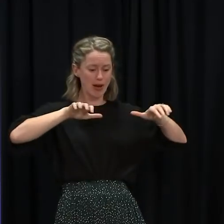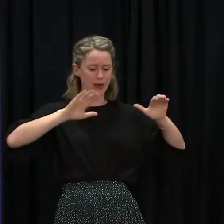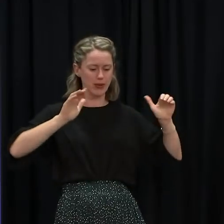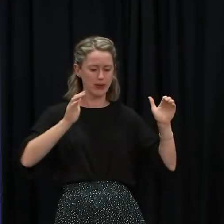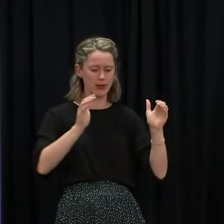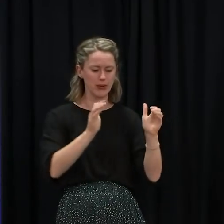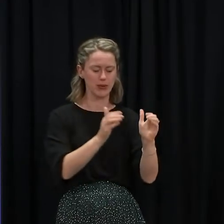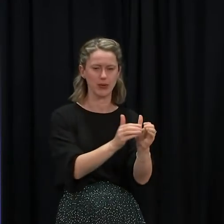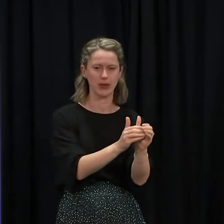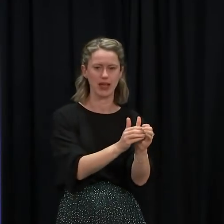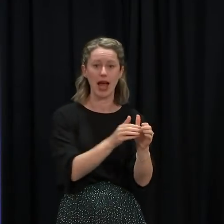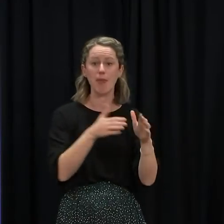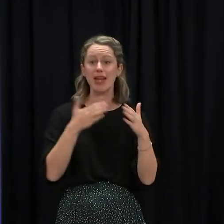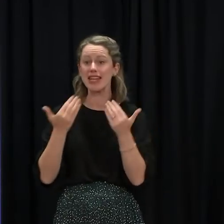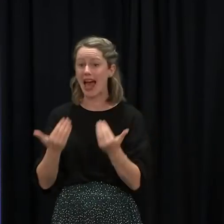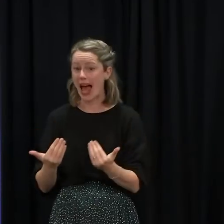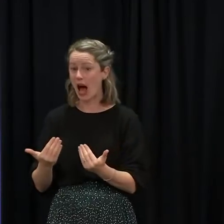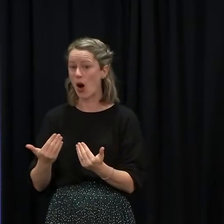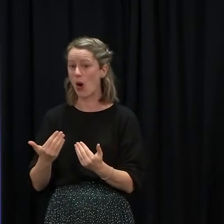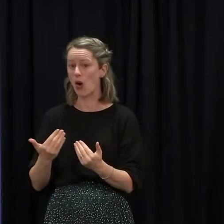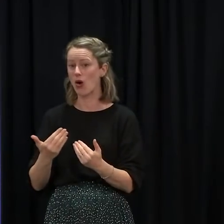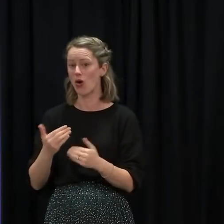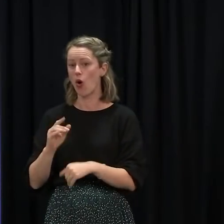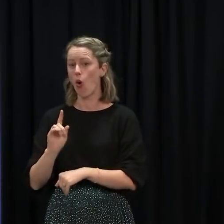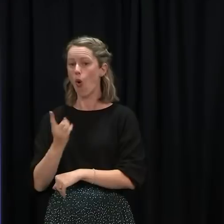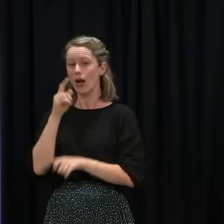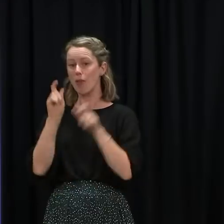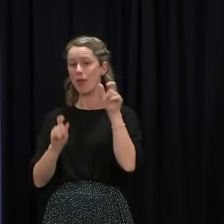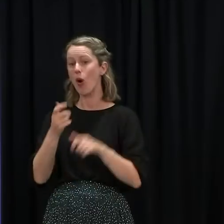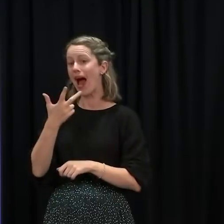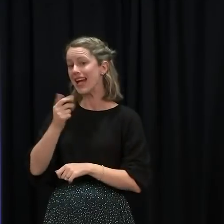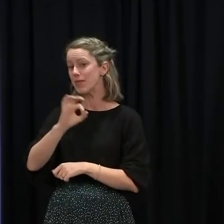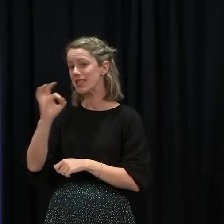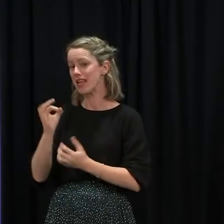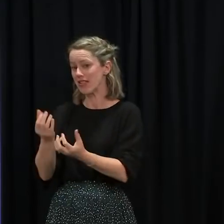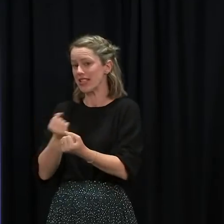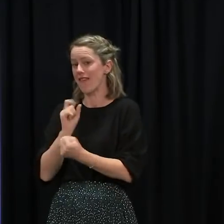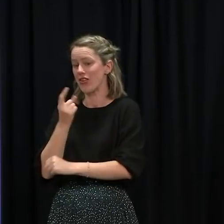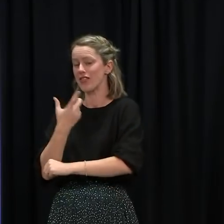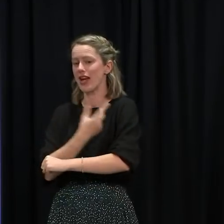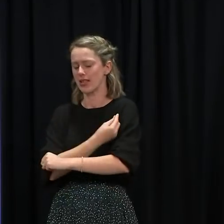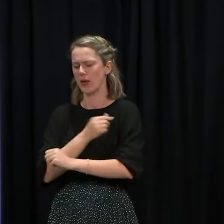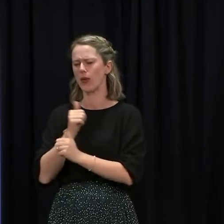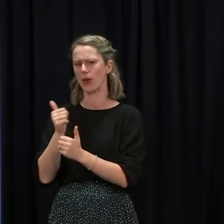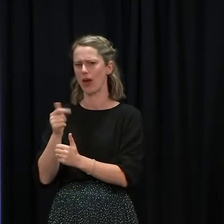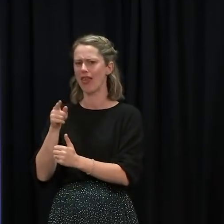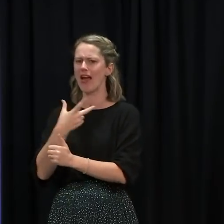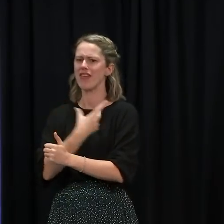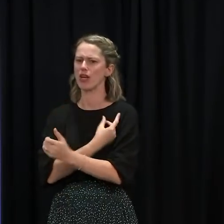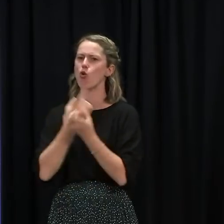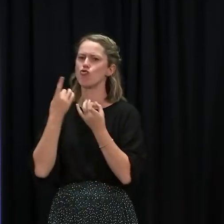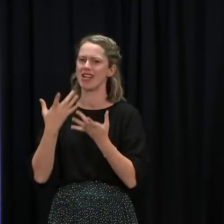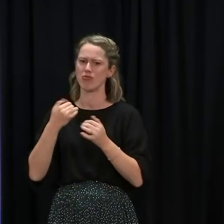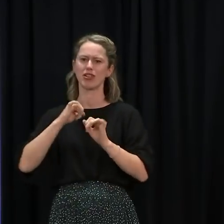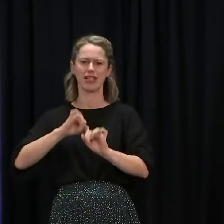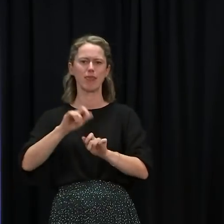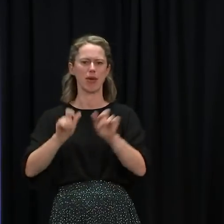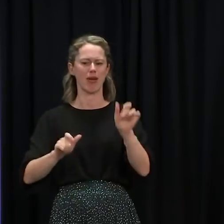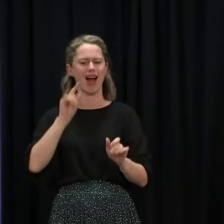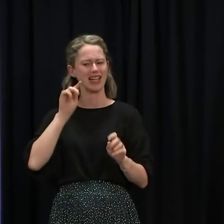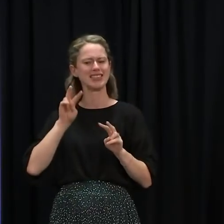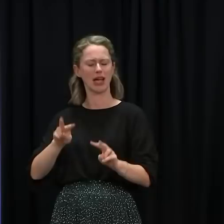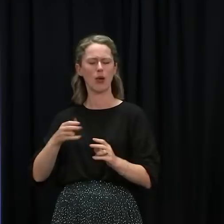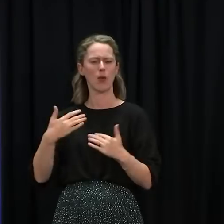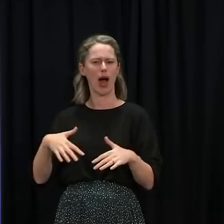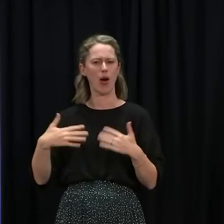now 80% of Aucklanders having had at least one dose of the vaccine. There is no doubt in my mind the vaccine is already playing a role, and